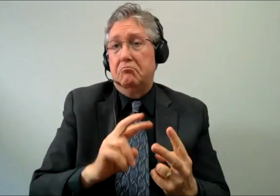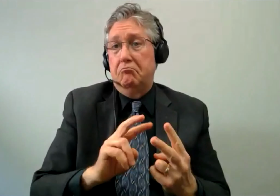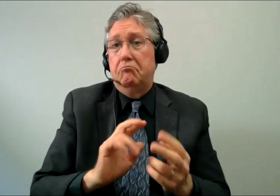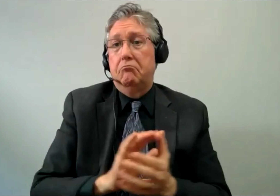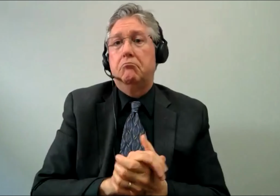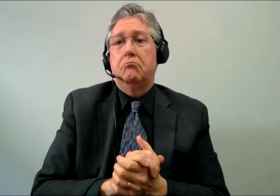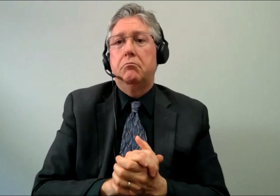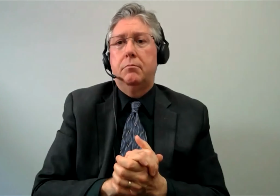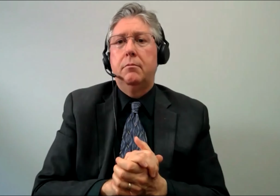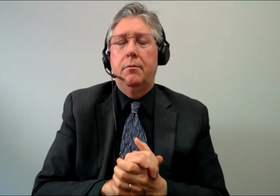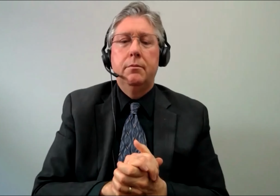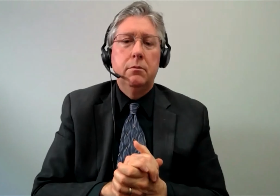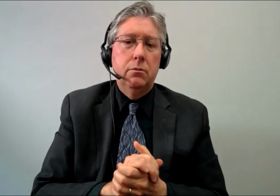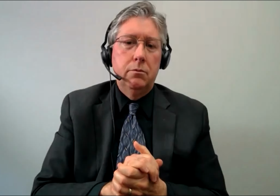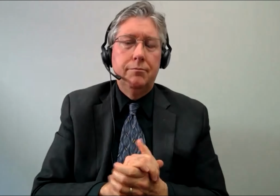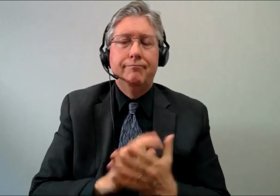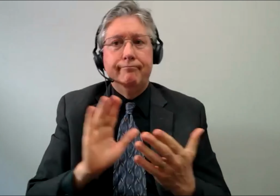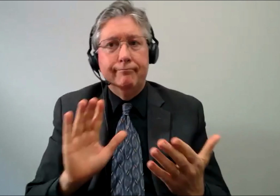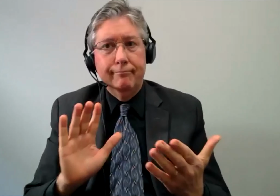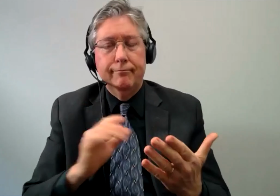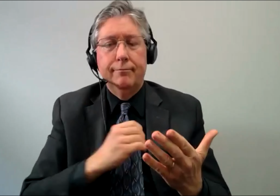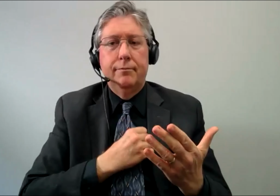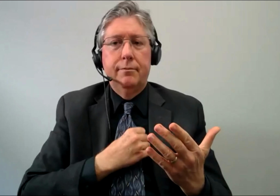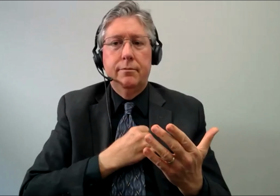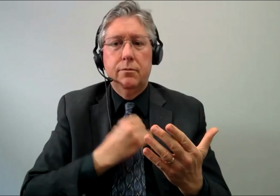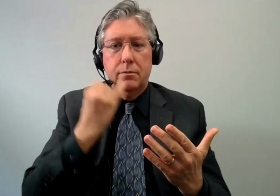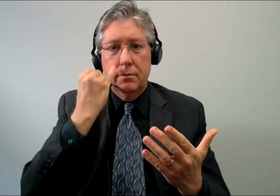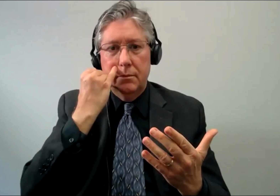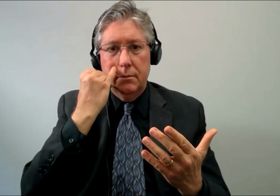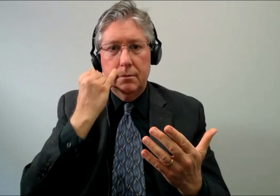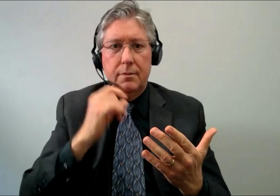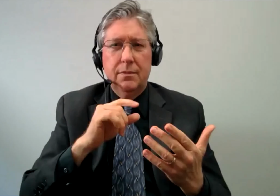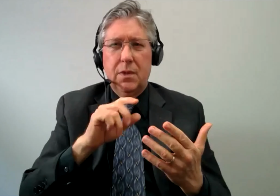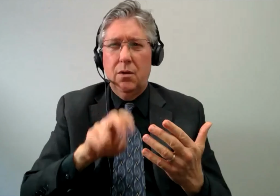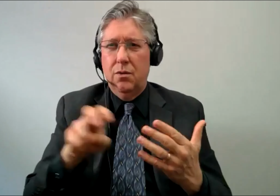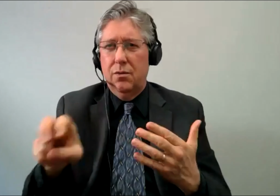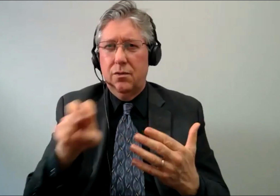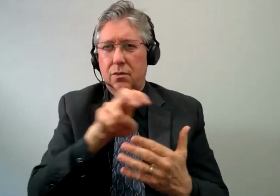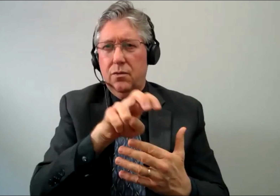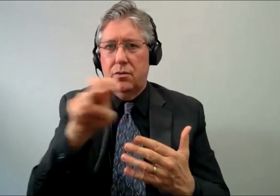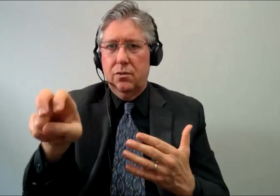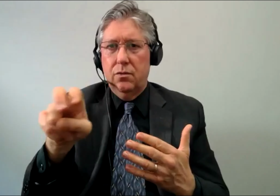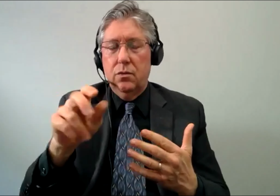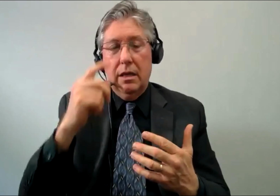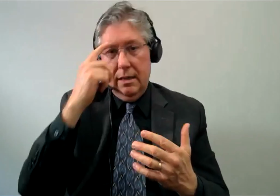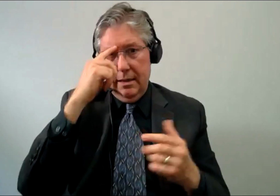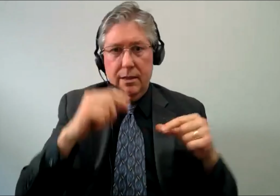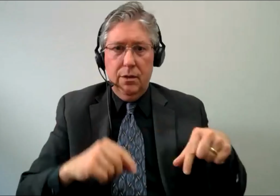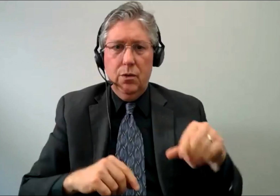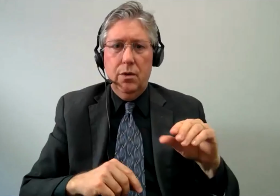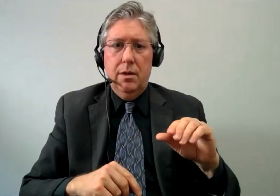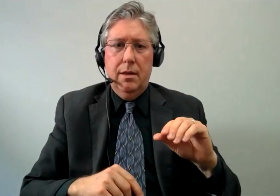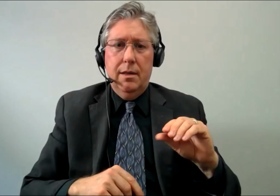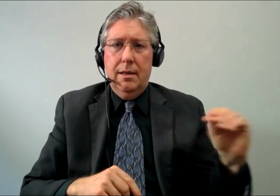So, and I apologize if this is out of order because I think our Q&A tracks based on when your question